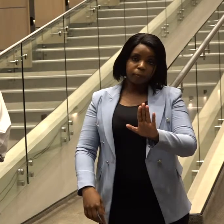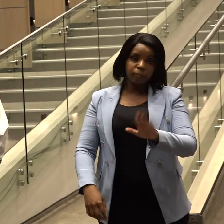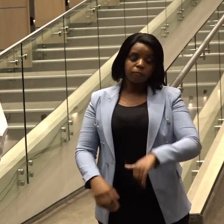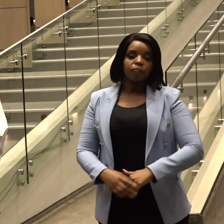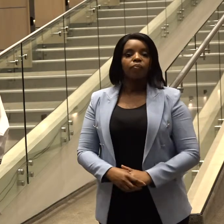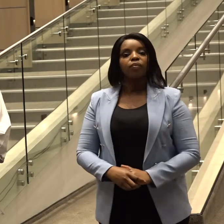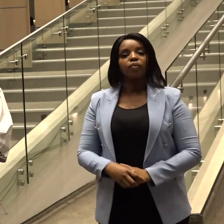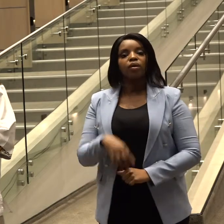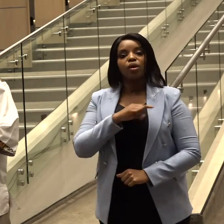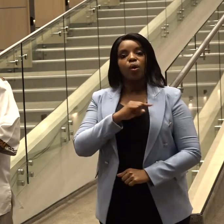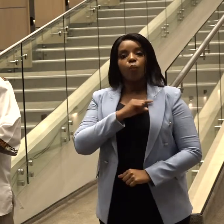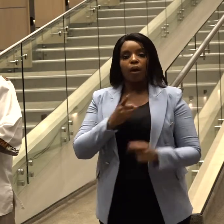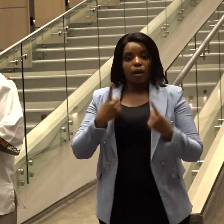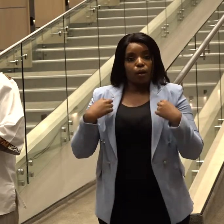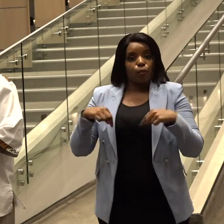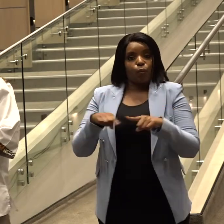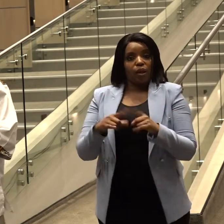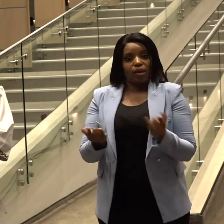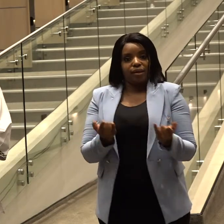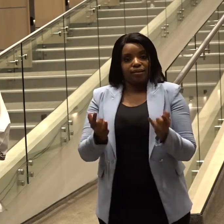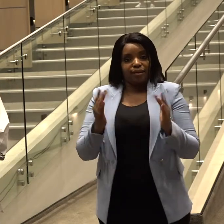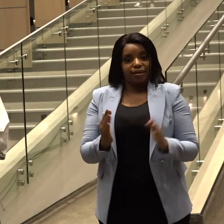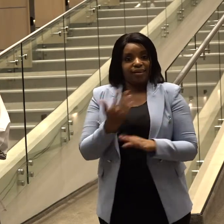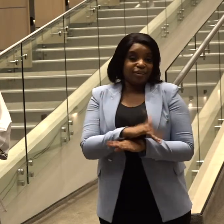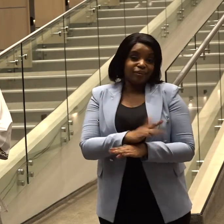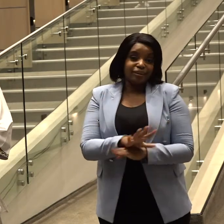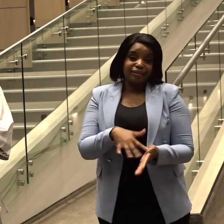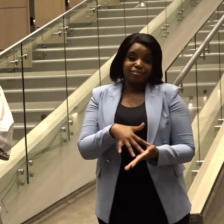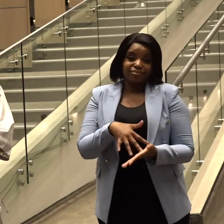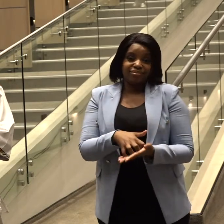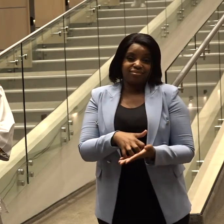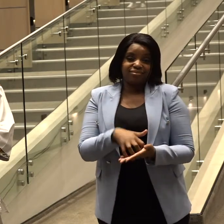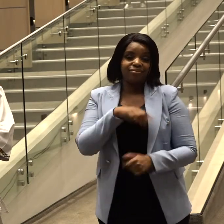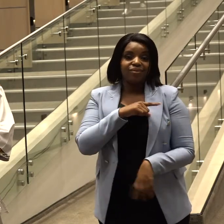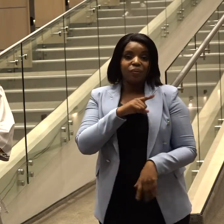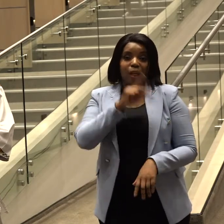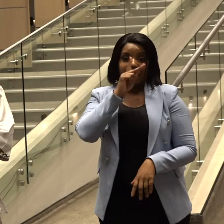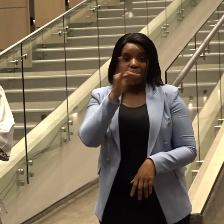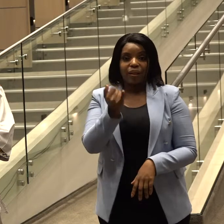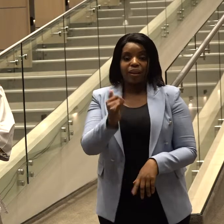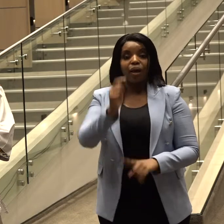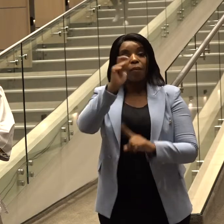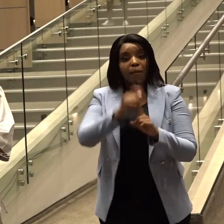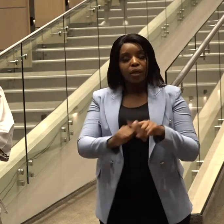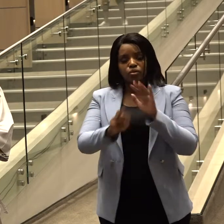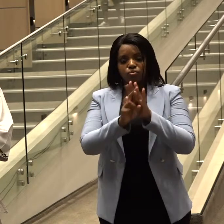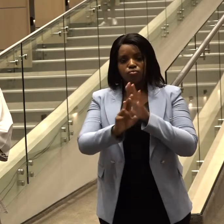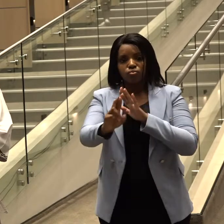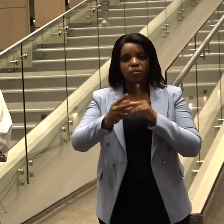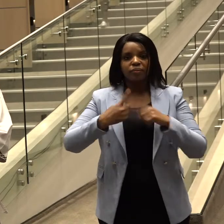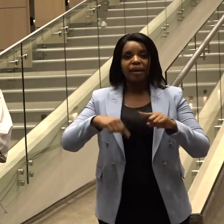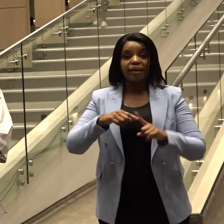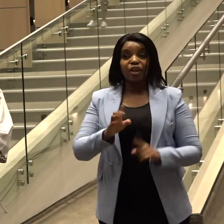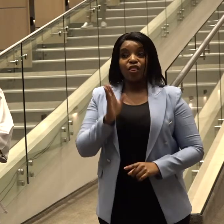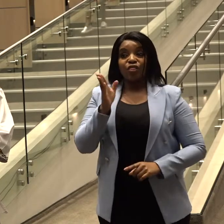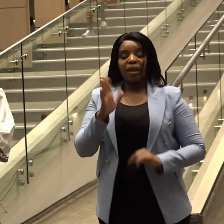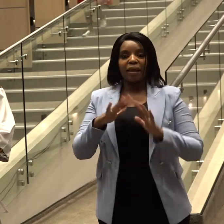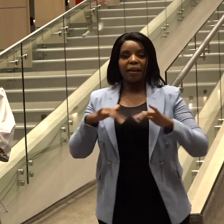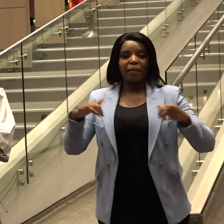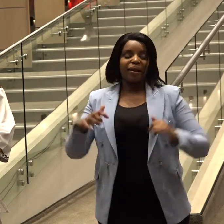as we are a vulnerable it looks like there's nobody representing Us in Parliament